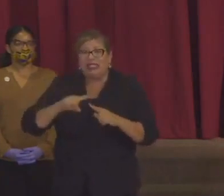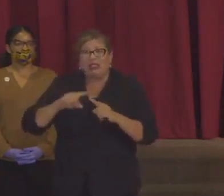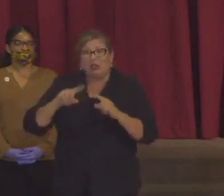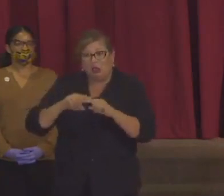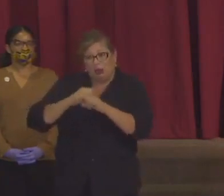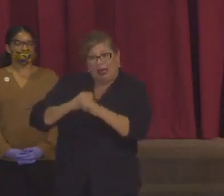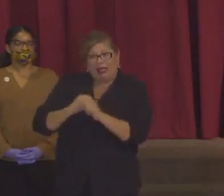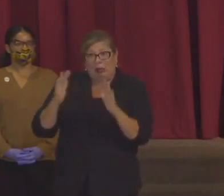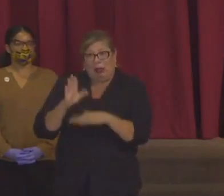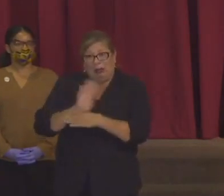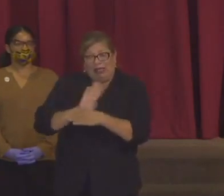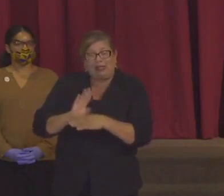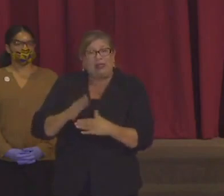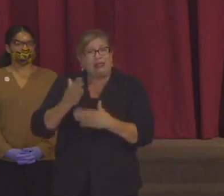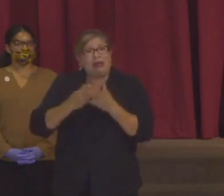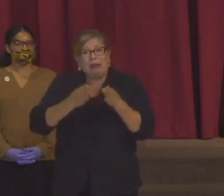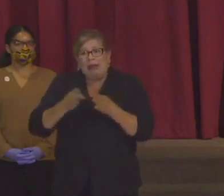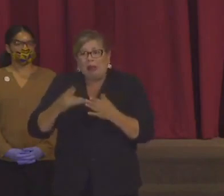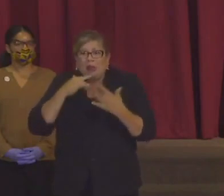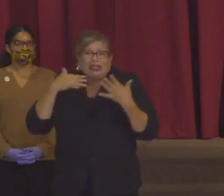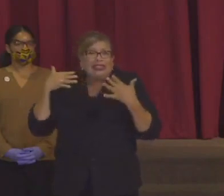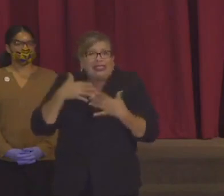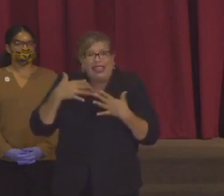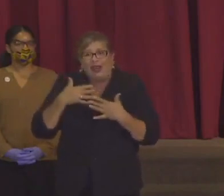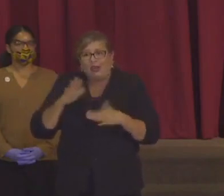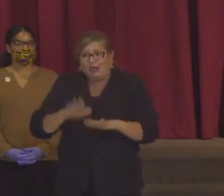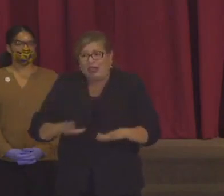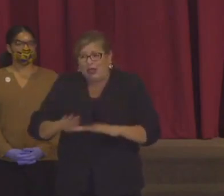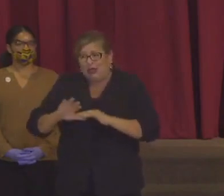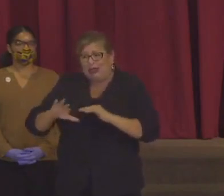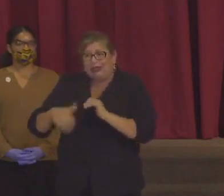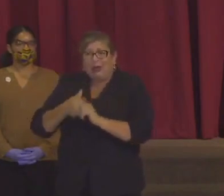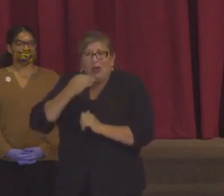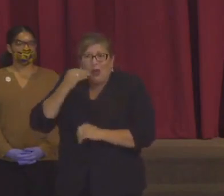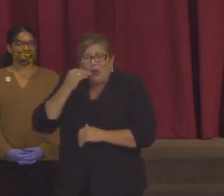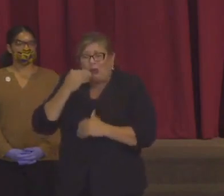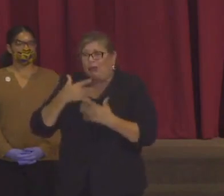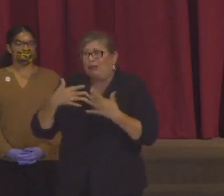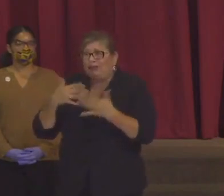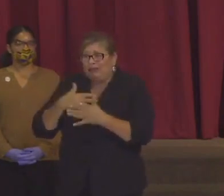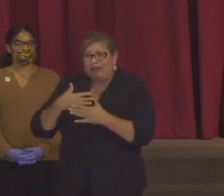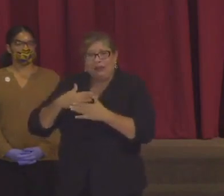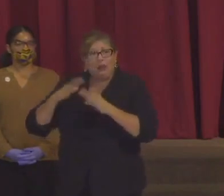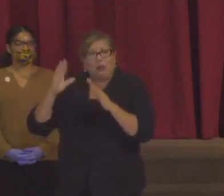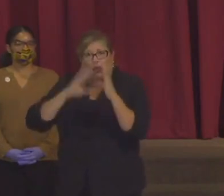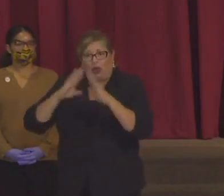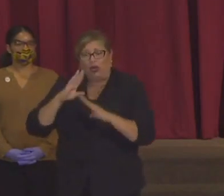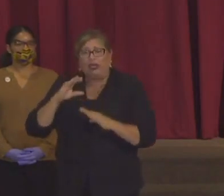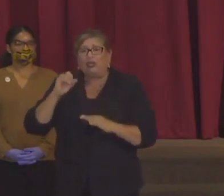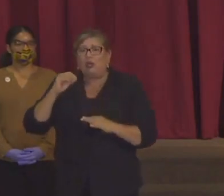behind walls with their children, they're scared about their safety as well, and we need to call out those that are